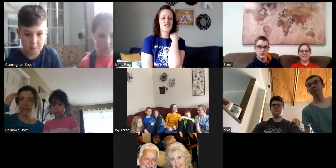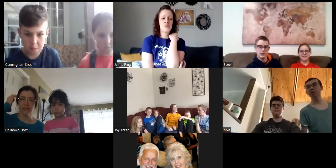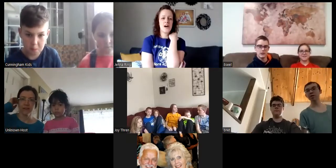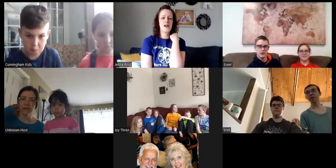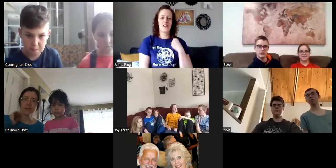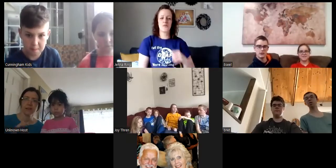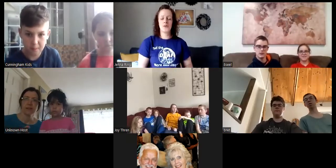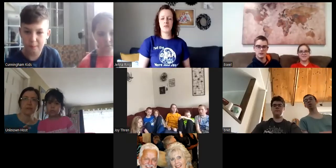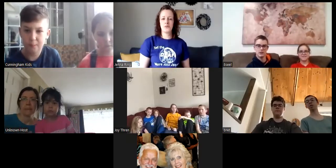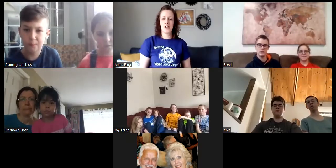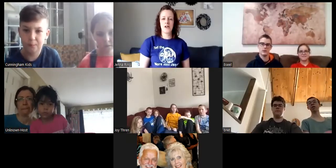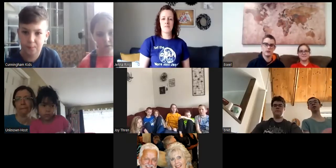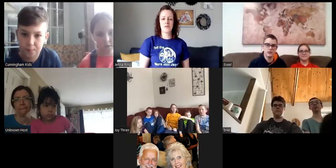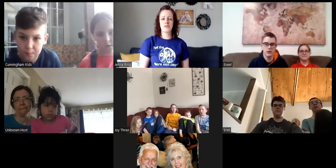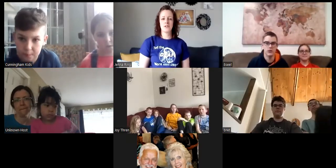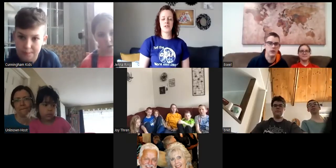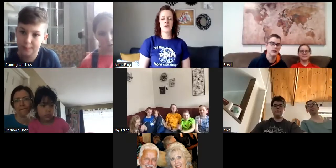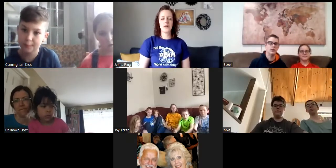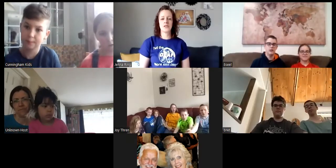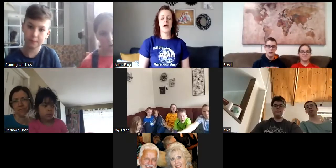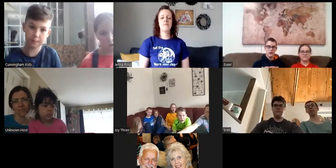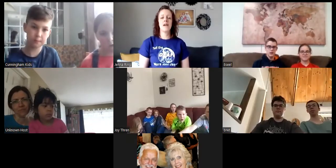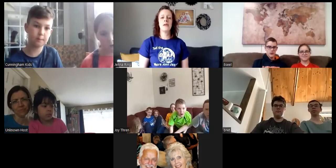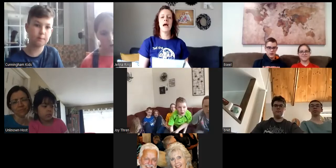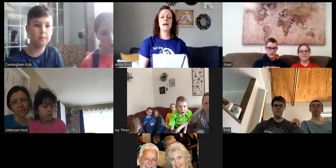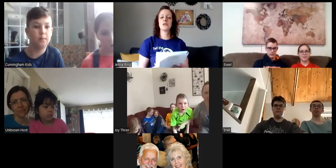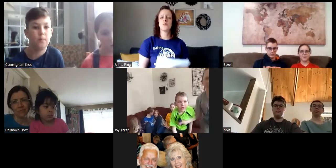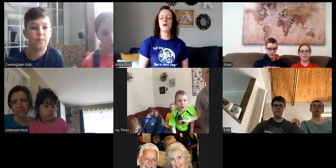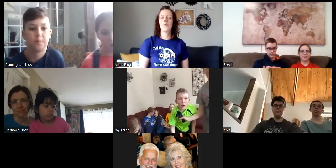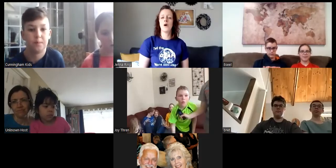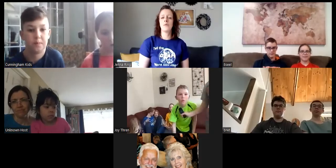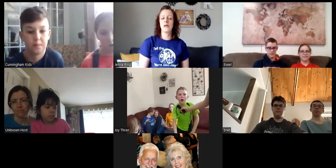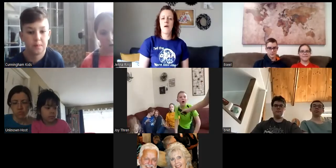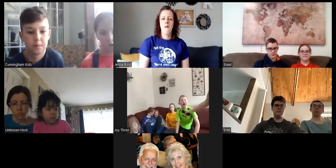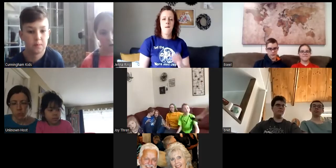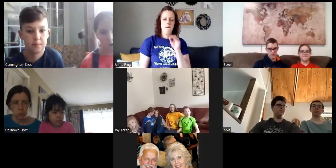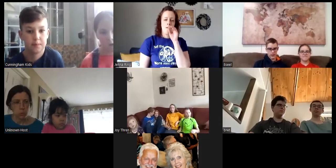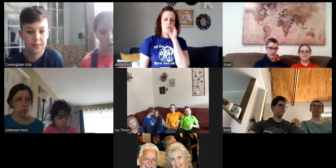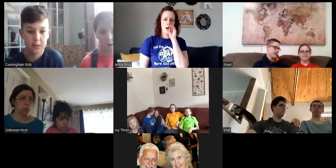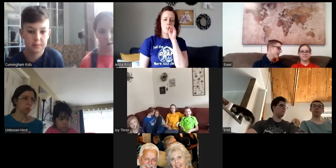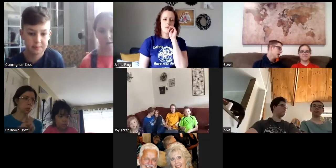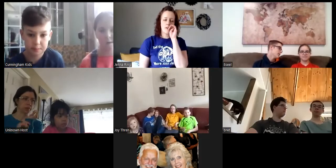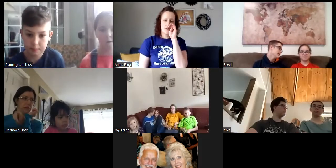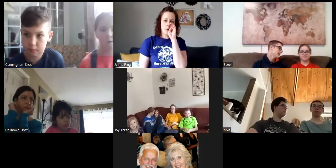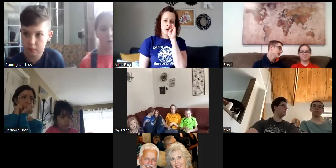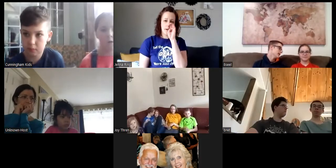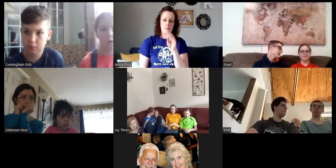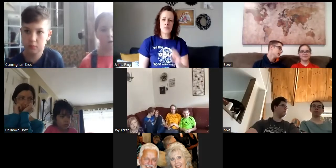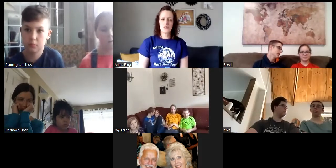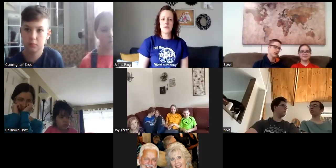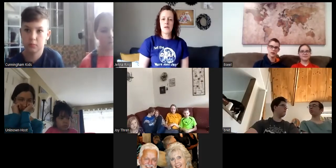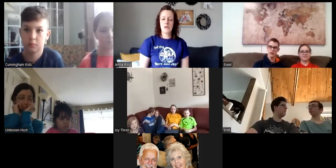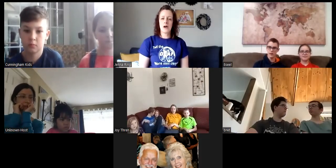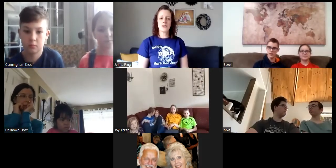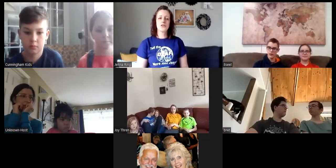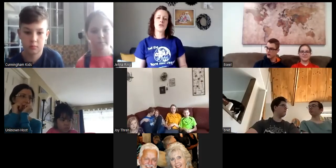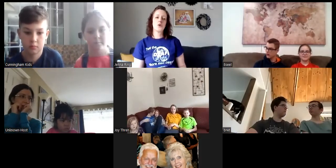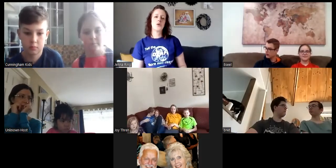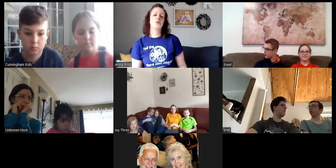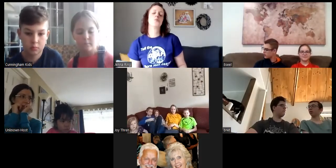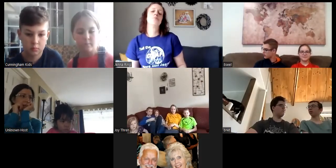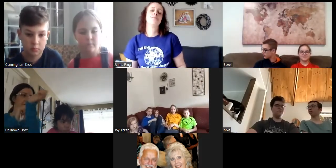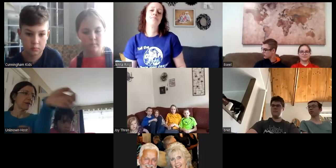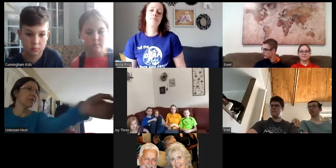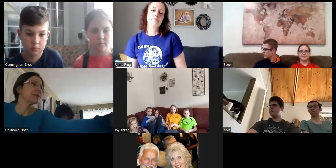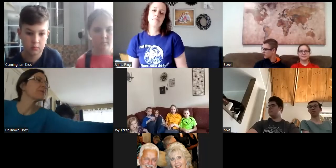right, we'll do our numbers really quick too. And maybe actually while we review our numbers, maybe I'll